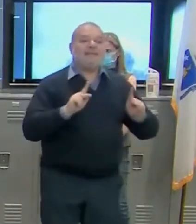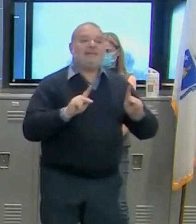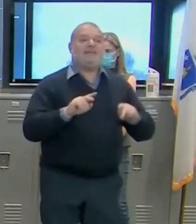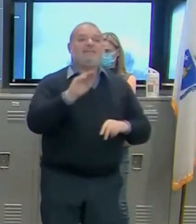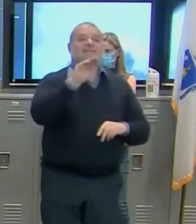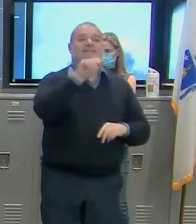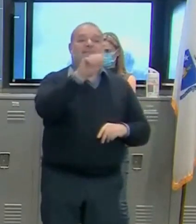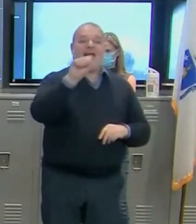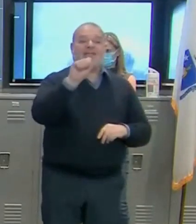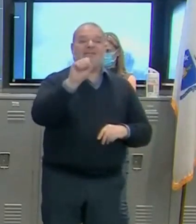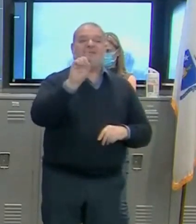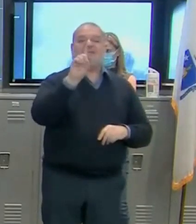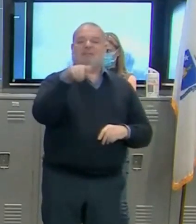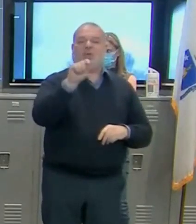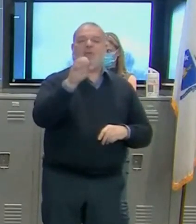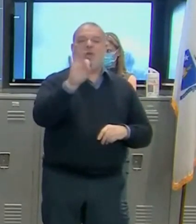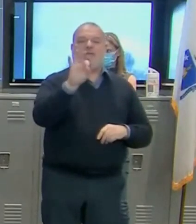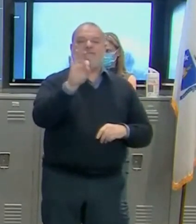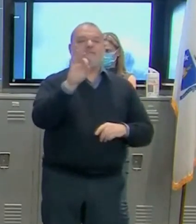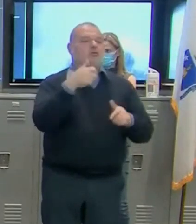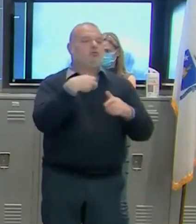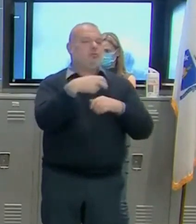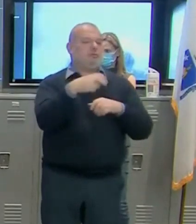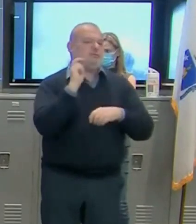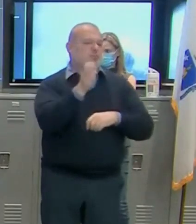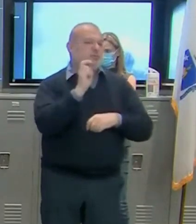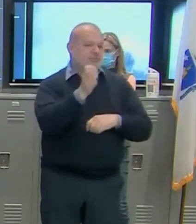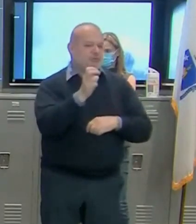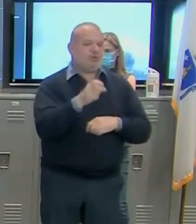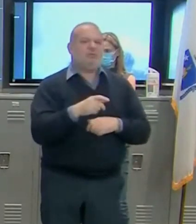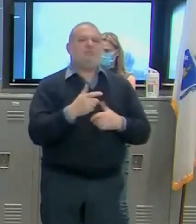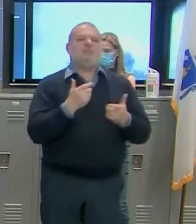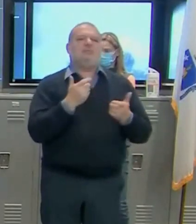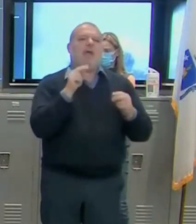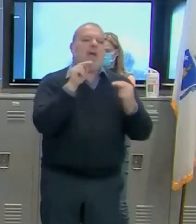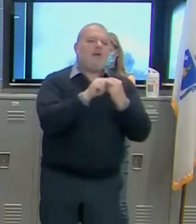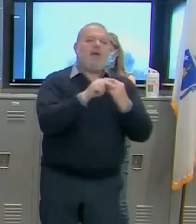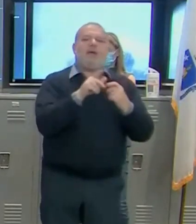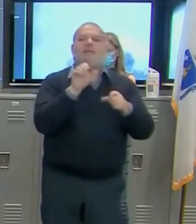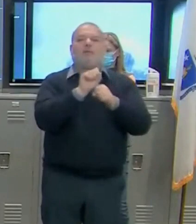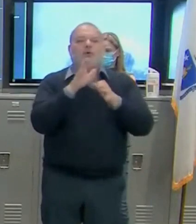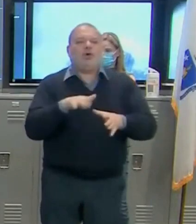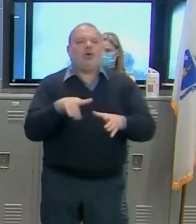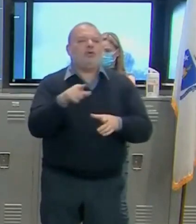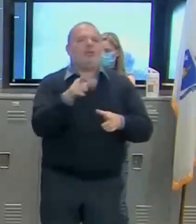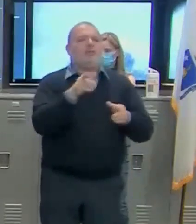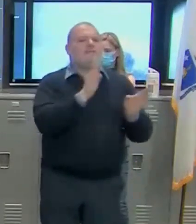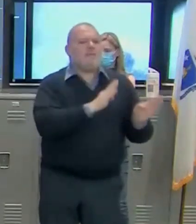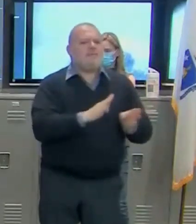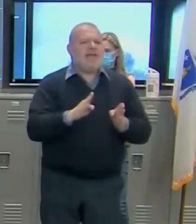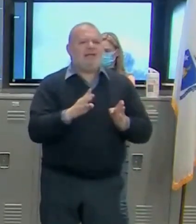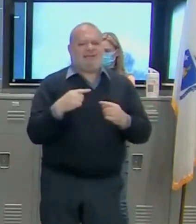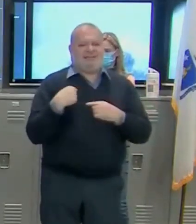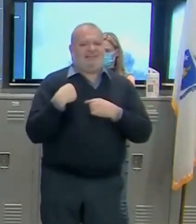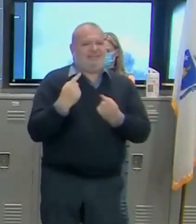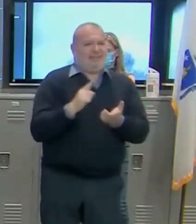working diligently since last night and really preparing since earlier this week to keep our roadways safe. We have more than 3,000 pieces of snow and